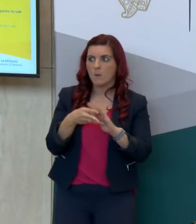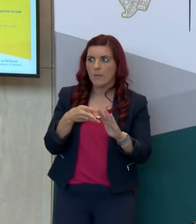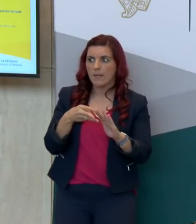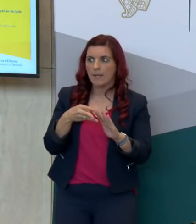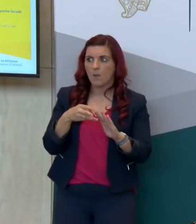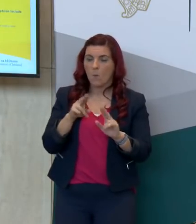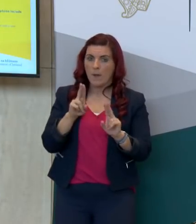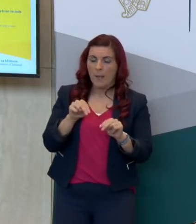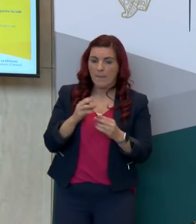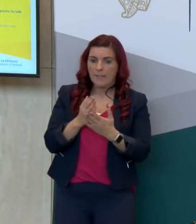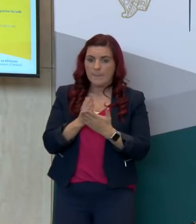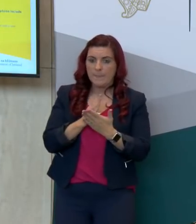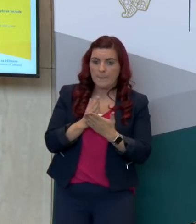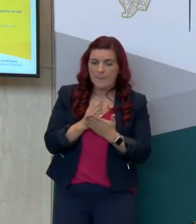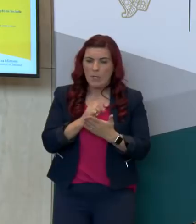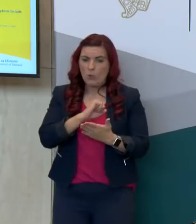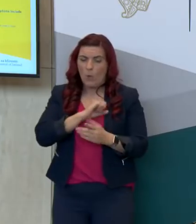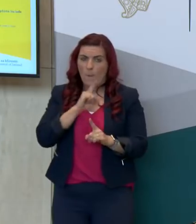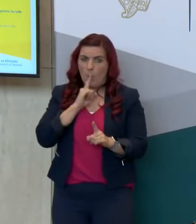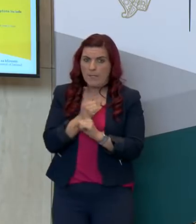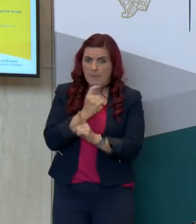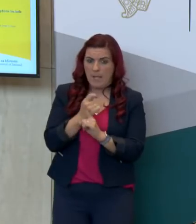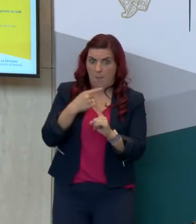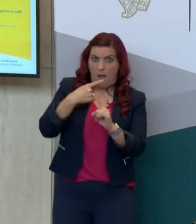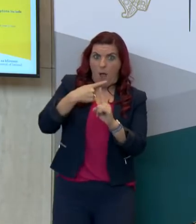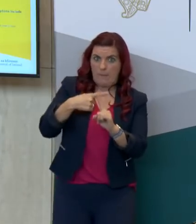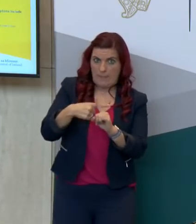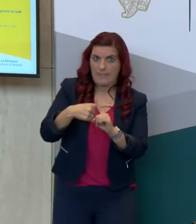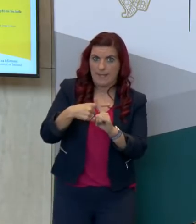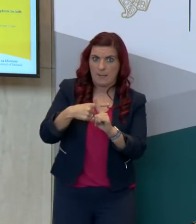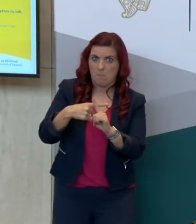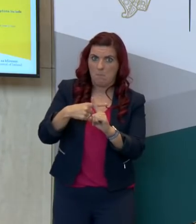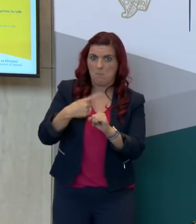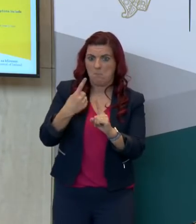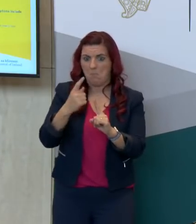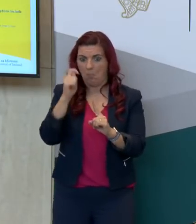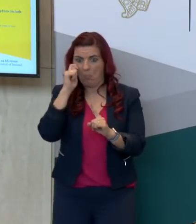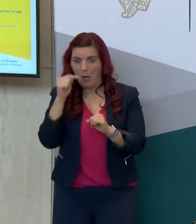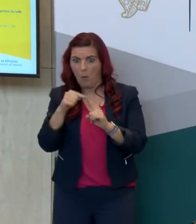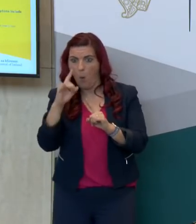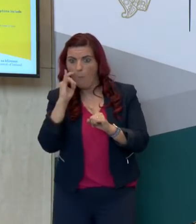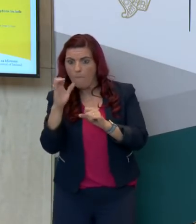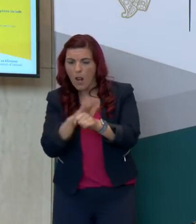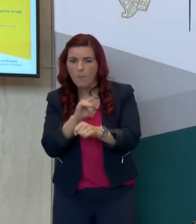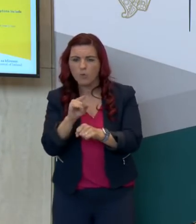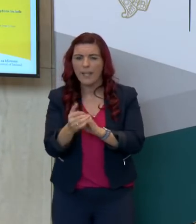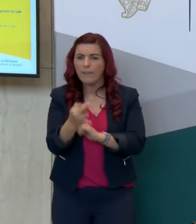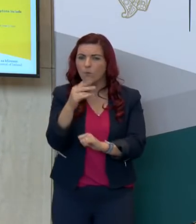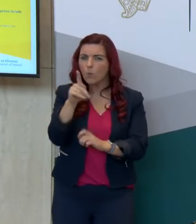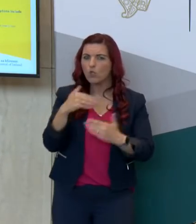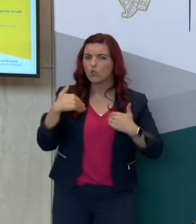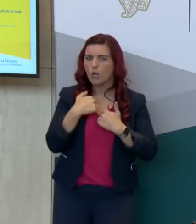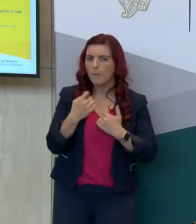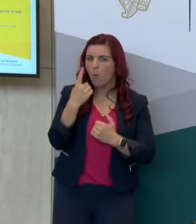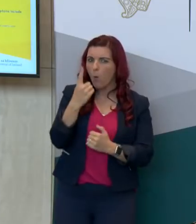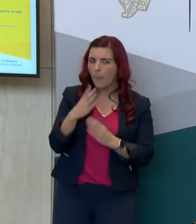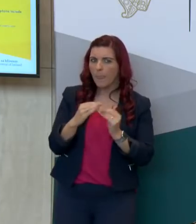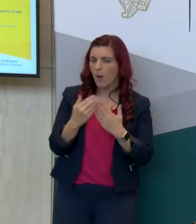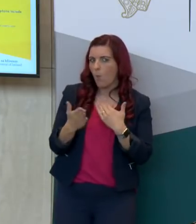but optimistic. If there was one area of concern for you, what would it be? So